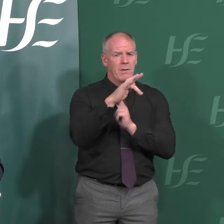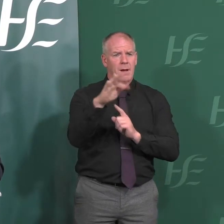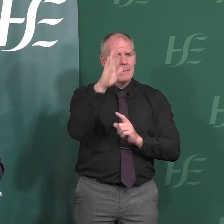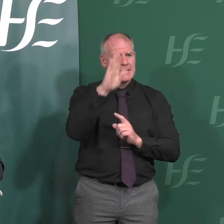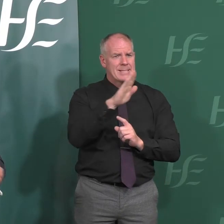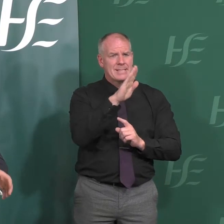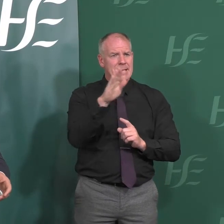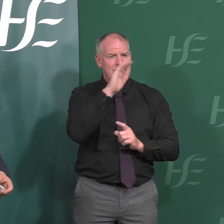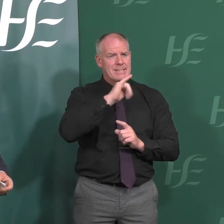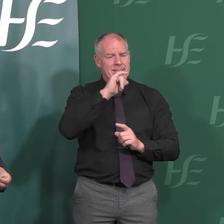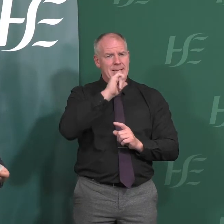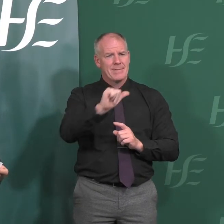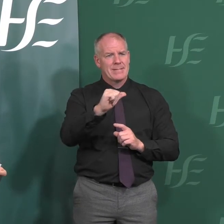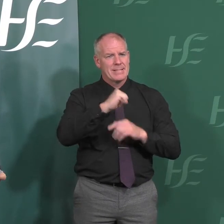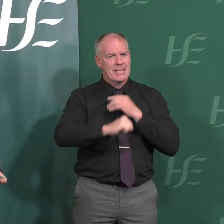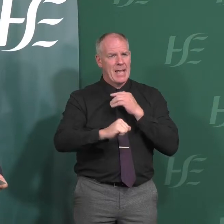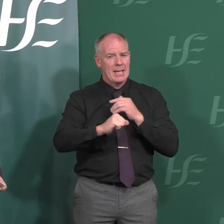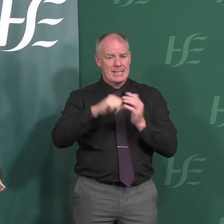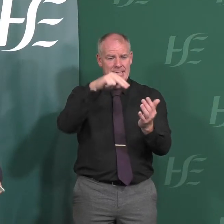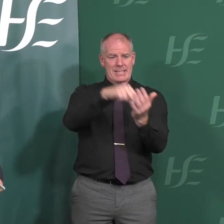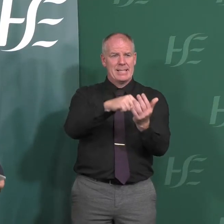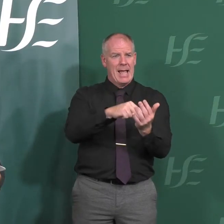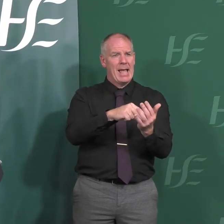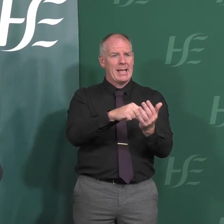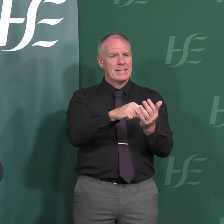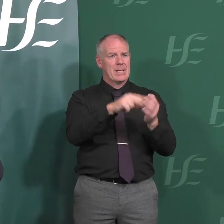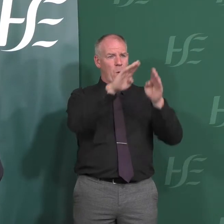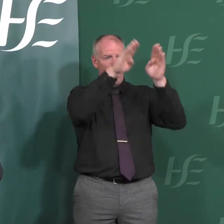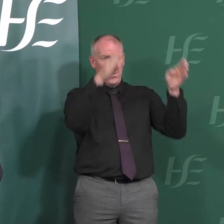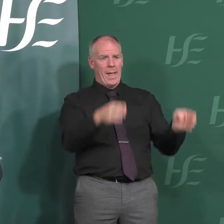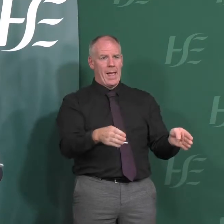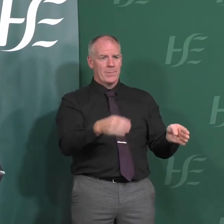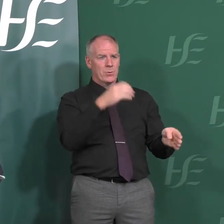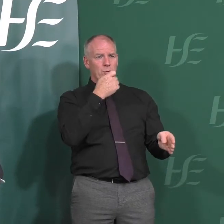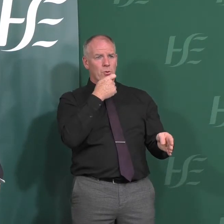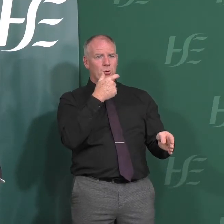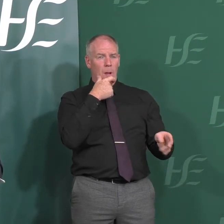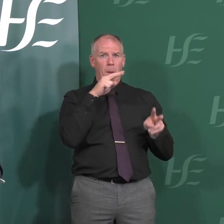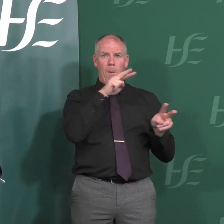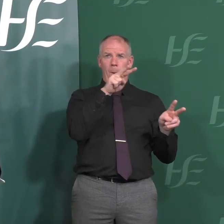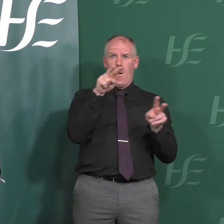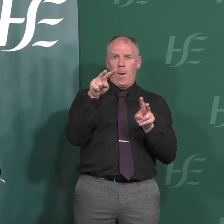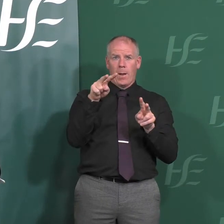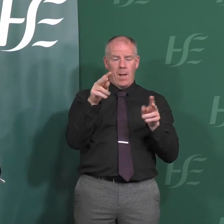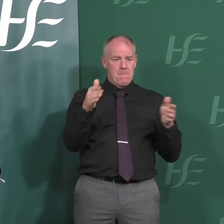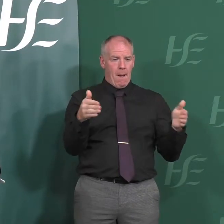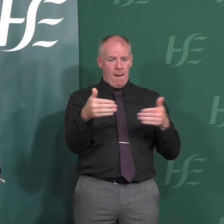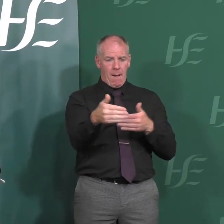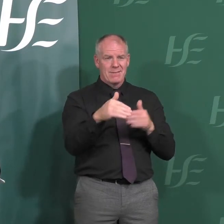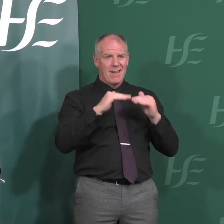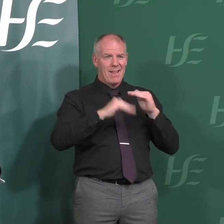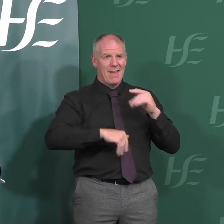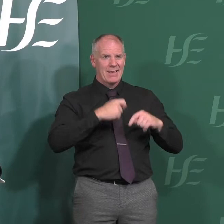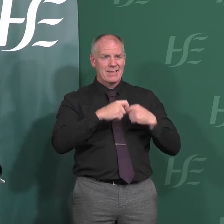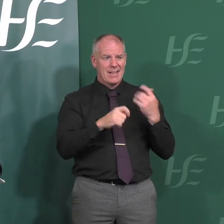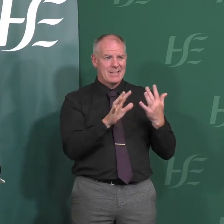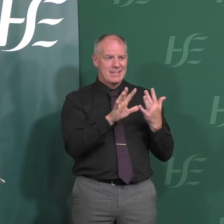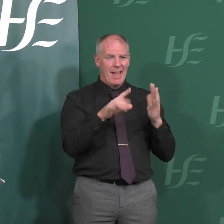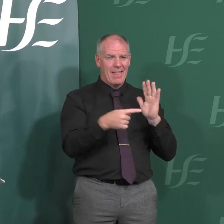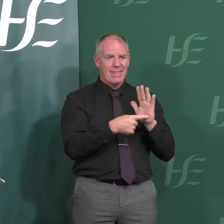Day, when we stood in a warehouse in the south side of Dublin, looking at a couple of boxes containing less than